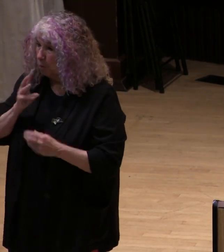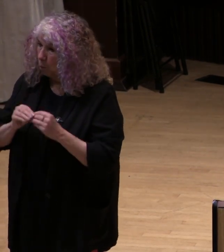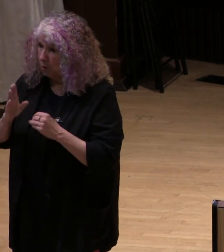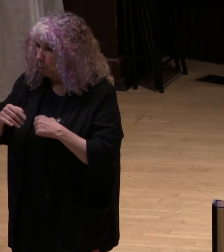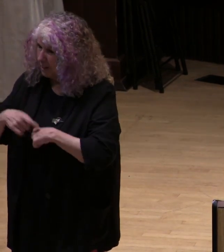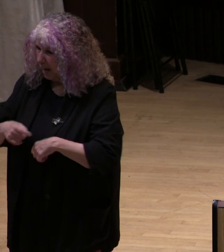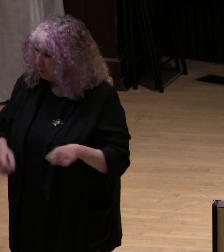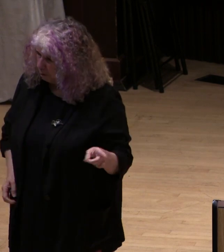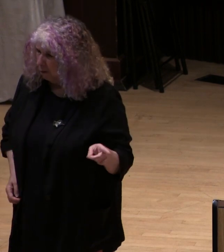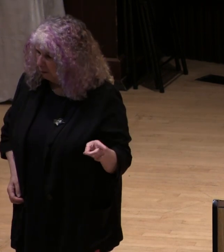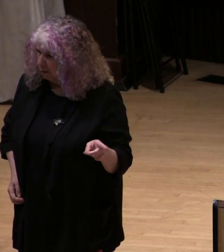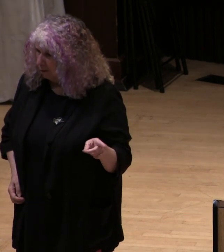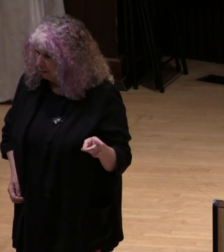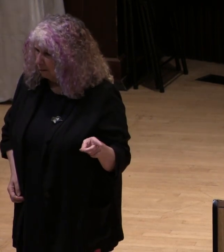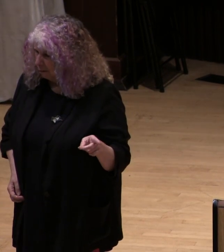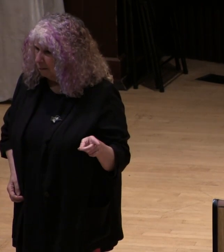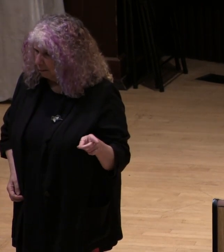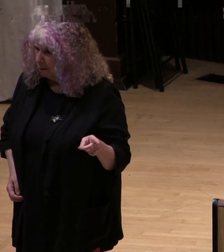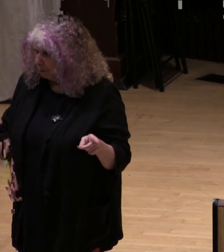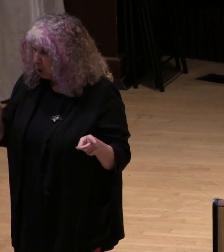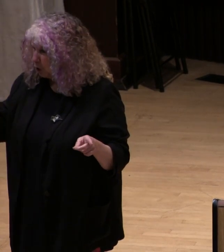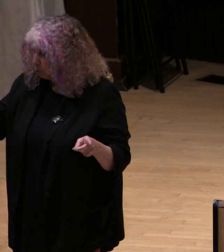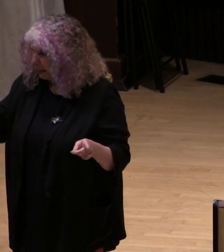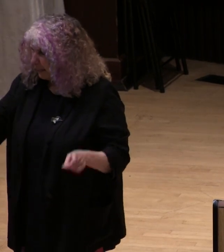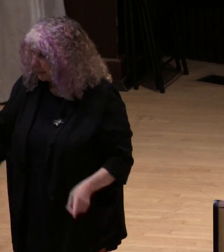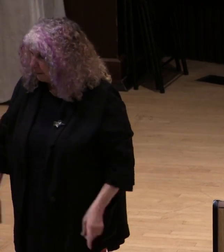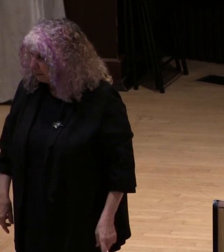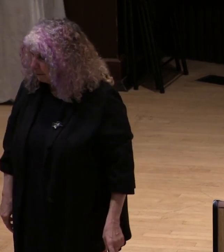than once, it's probably because you need it.